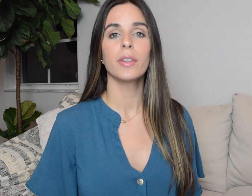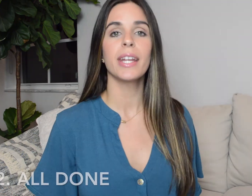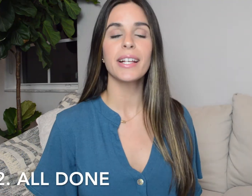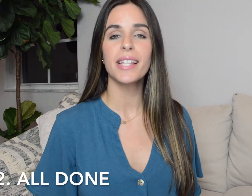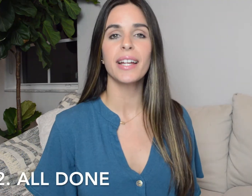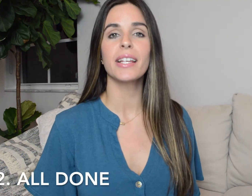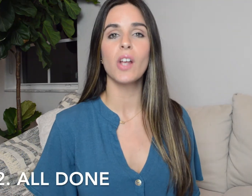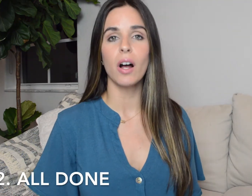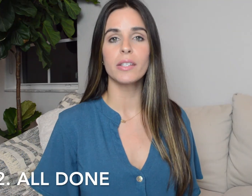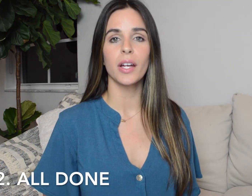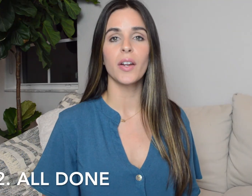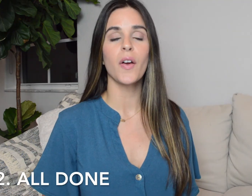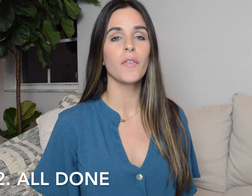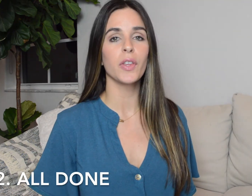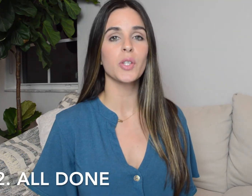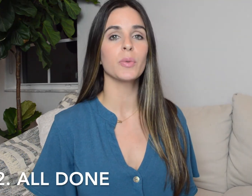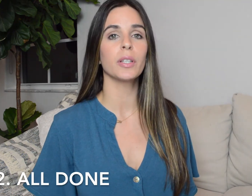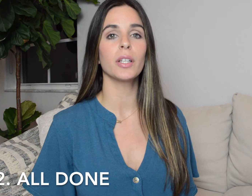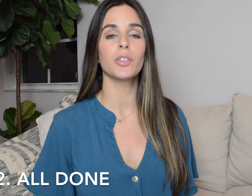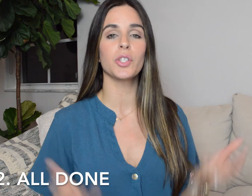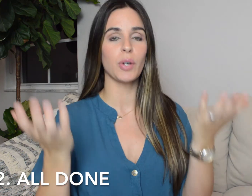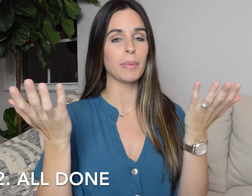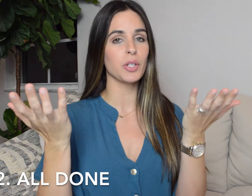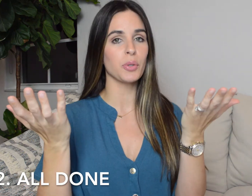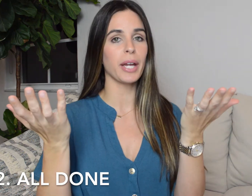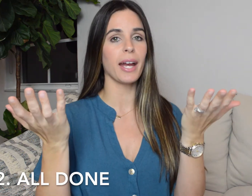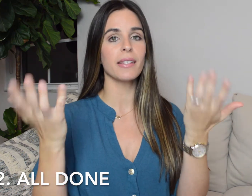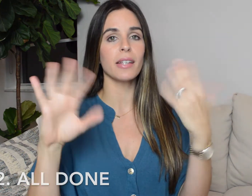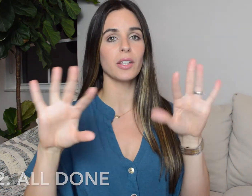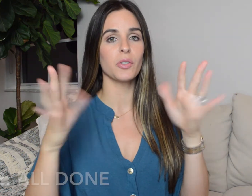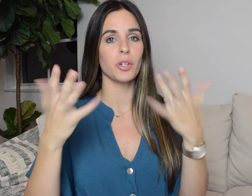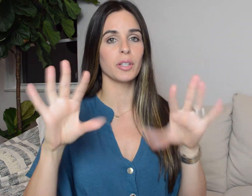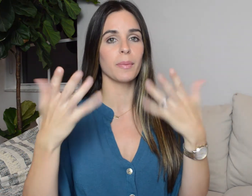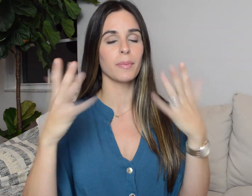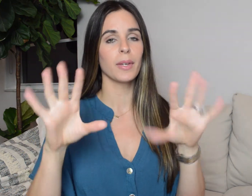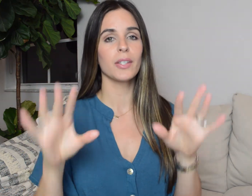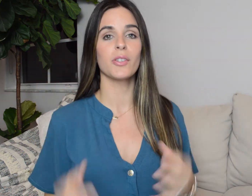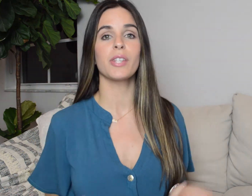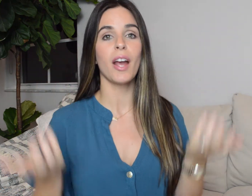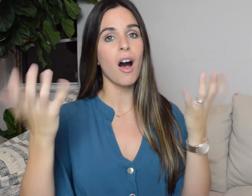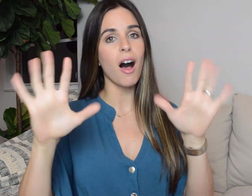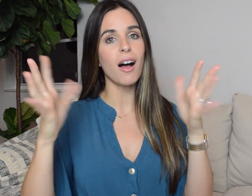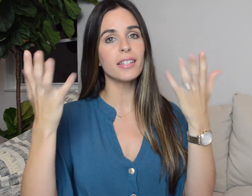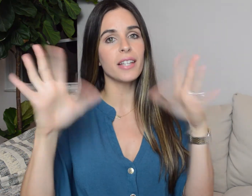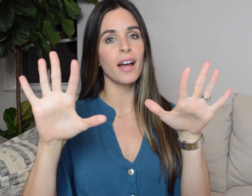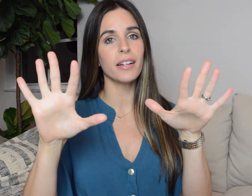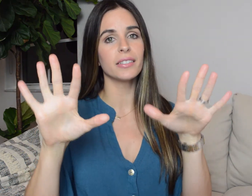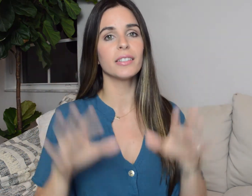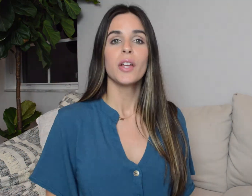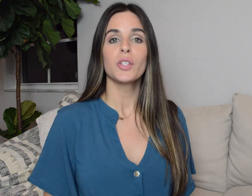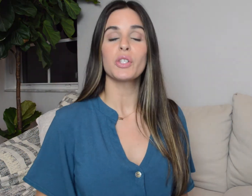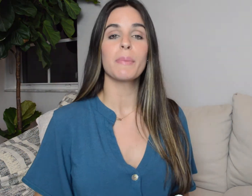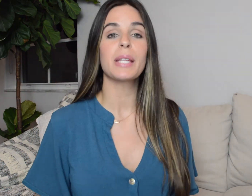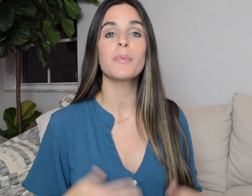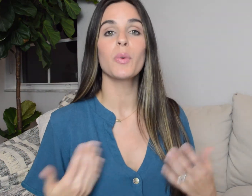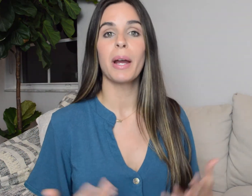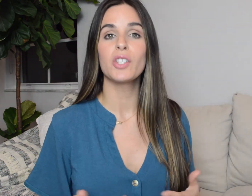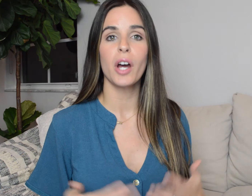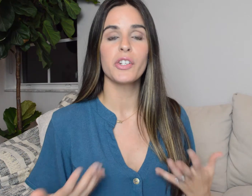next sign is all done. For this one, you just grab your 2 hands and you turn them. So you say, all done. So sometimes when my daughter's